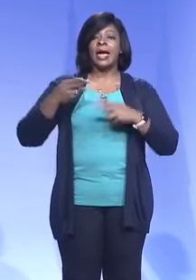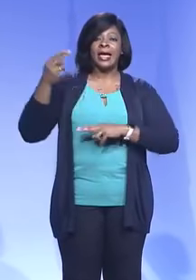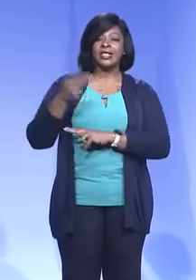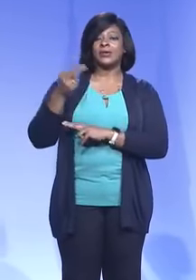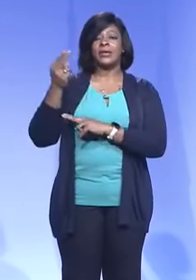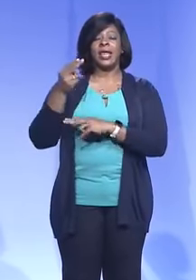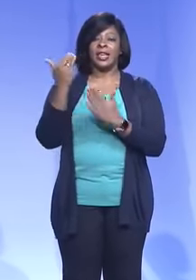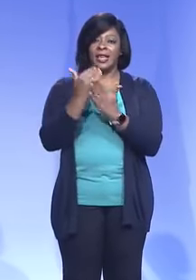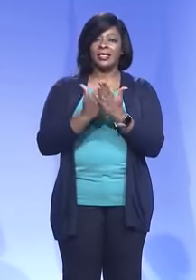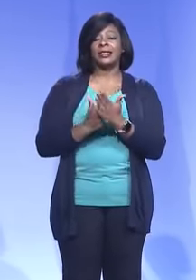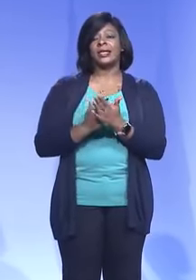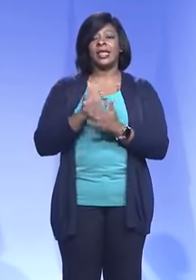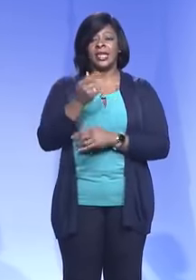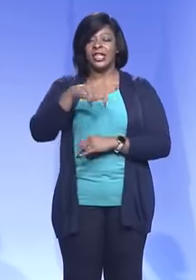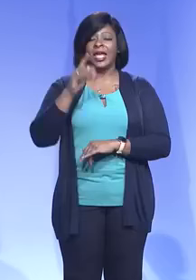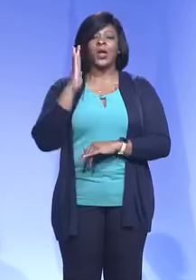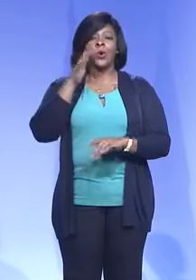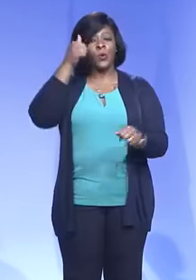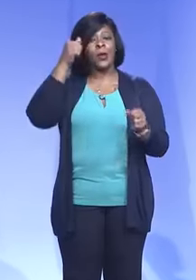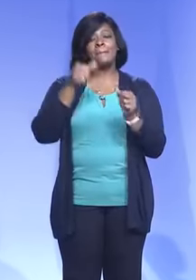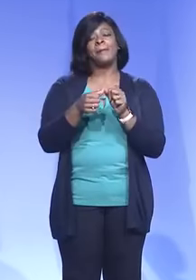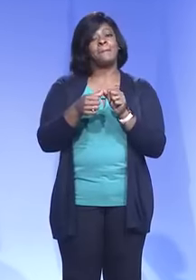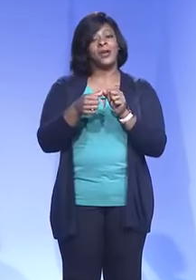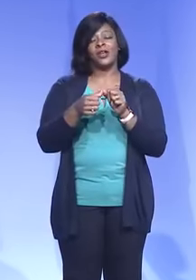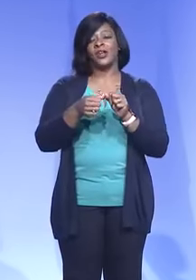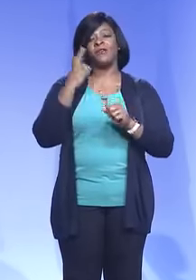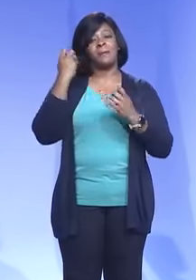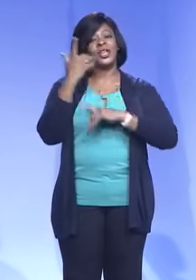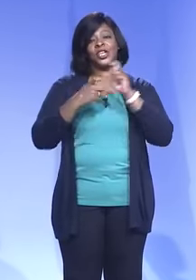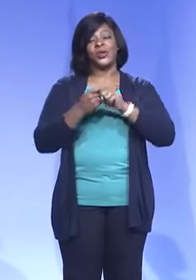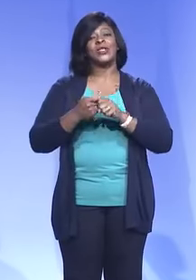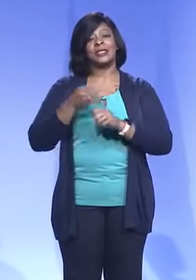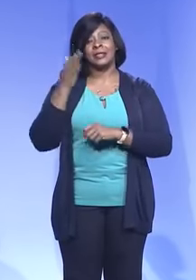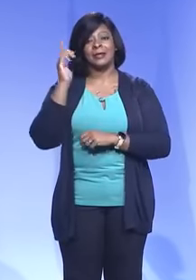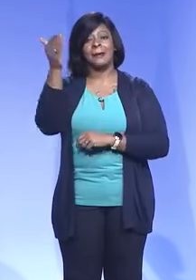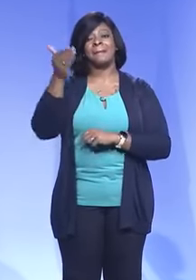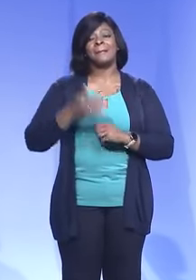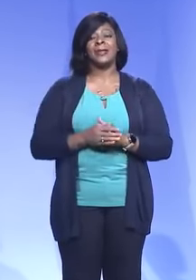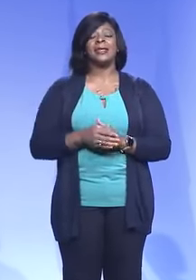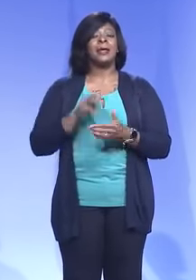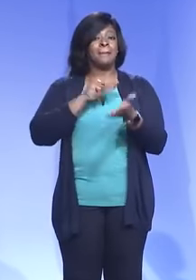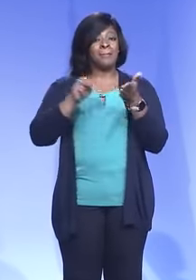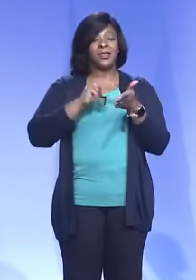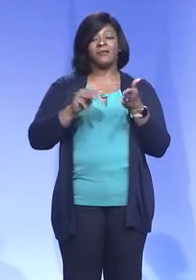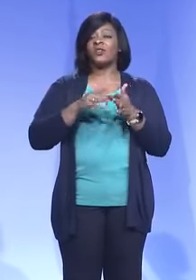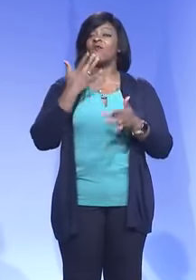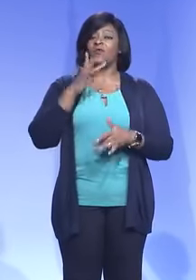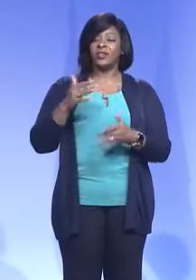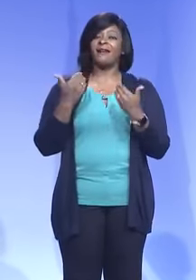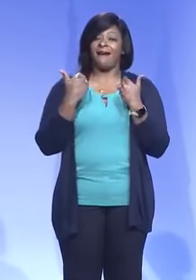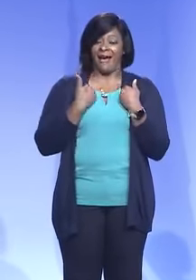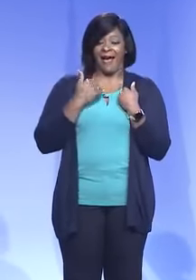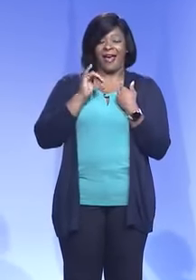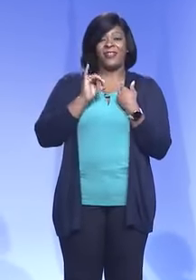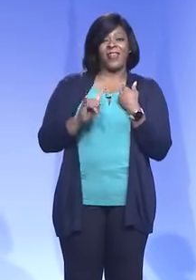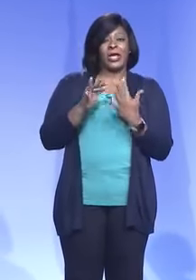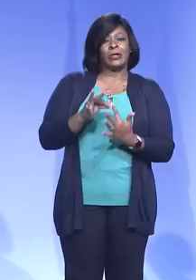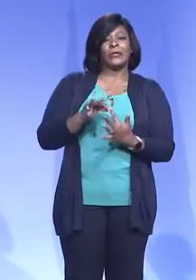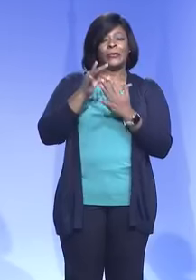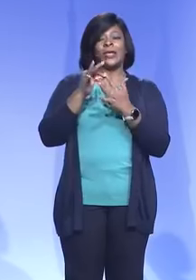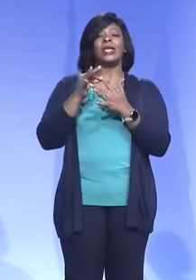history lesson that they will remember for years to come. So Memphis is fortunate to have such a